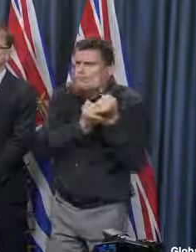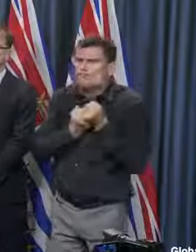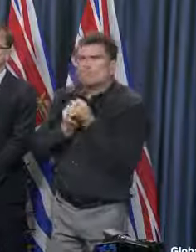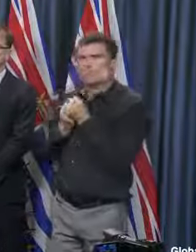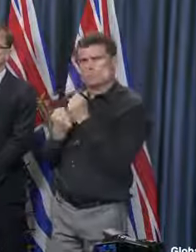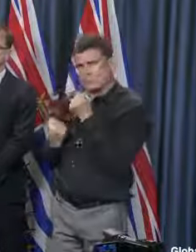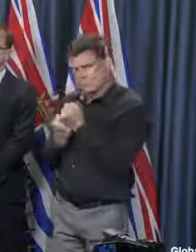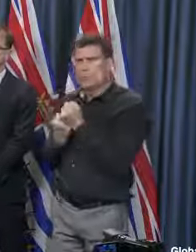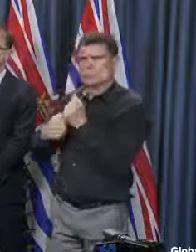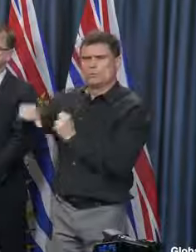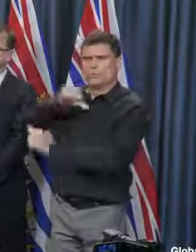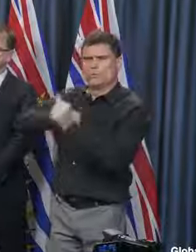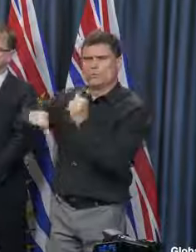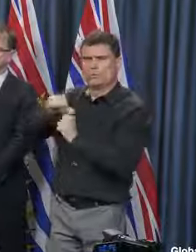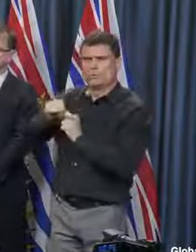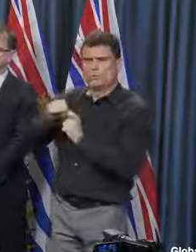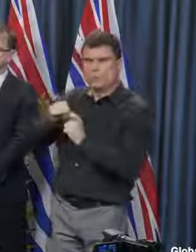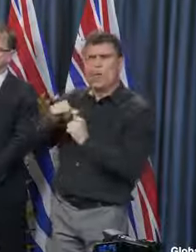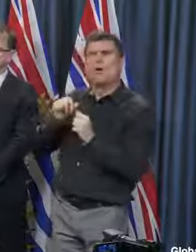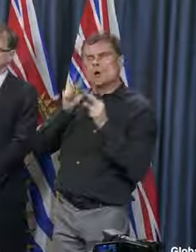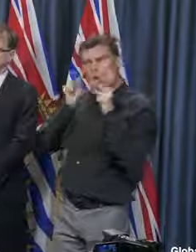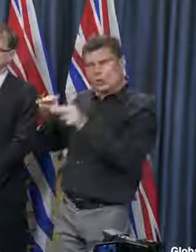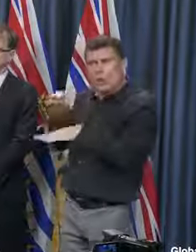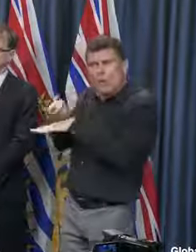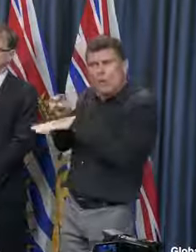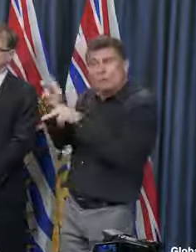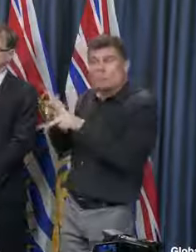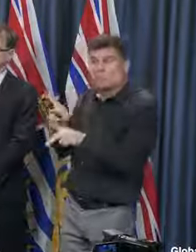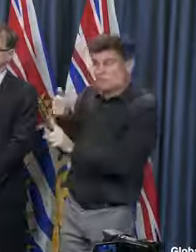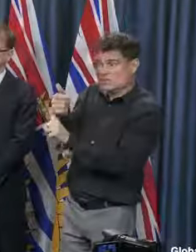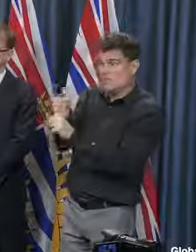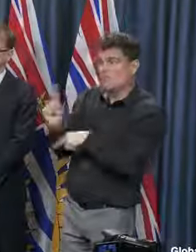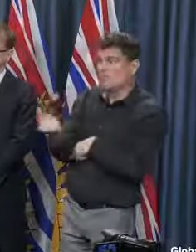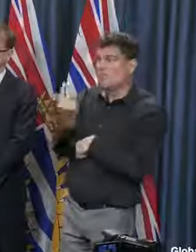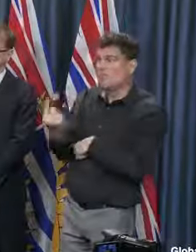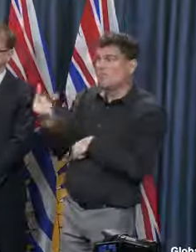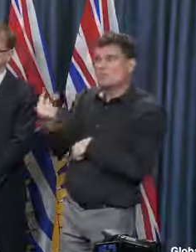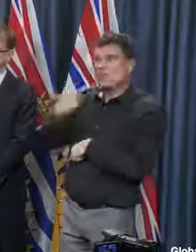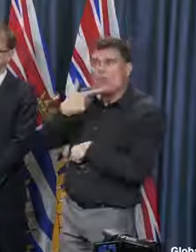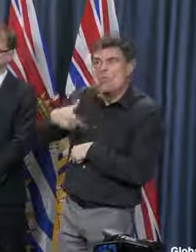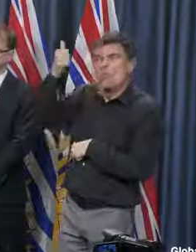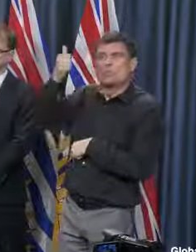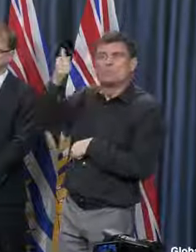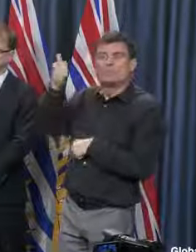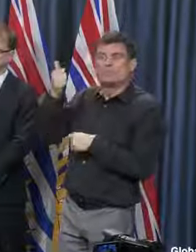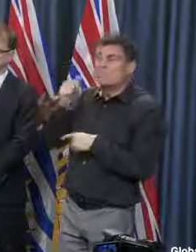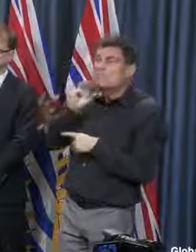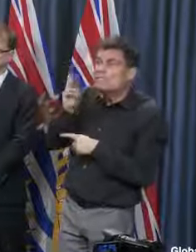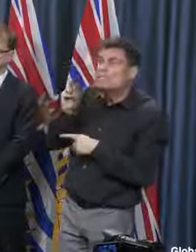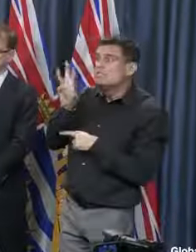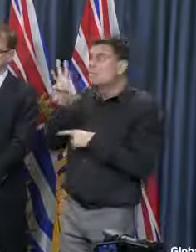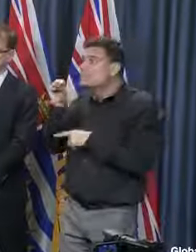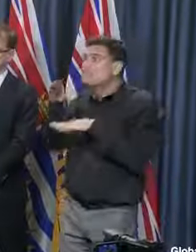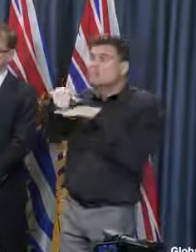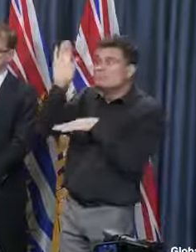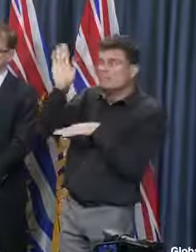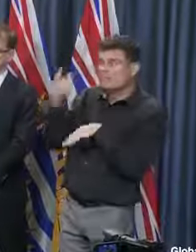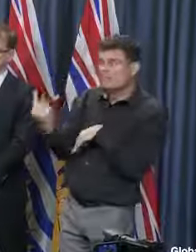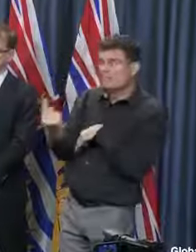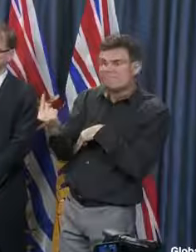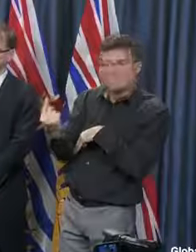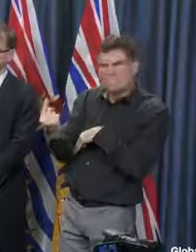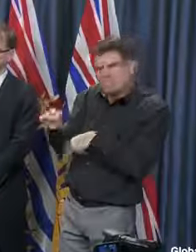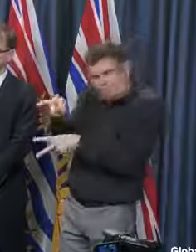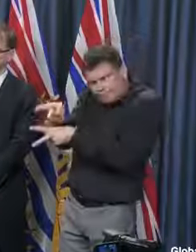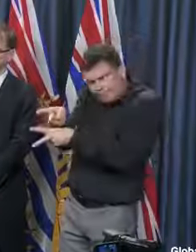are in isolation and who aren't able to have visitors. So in this challenging time,